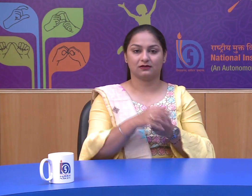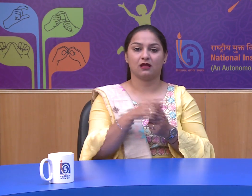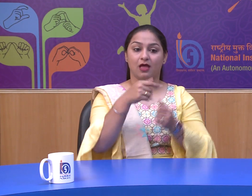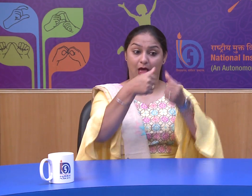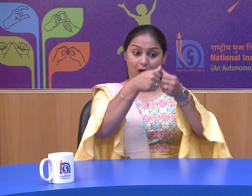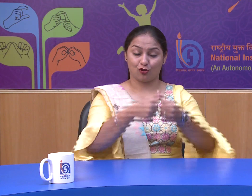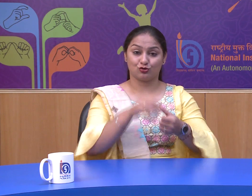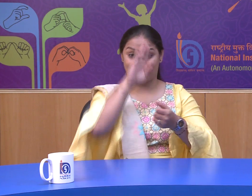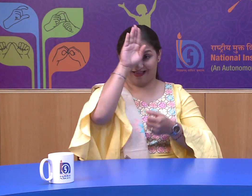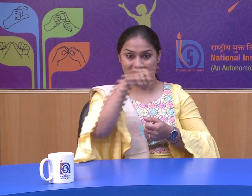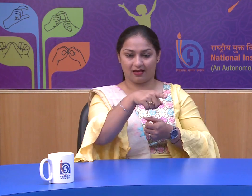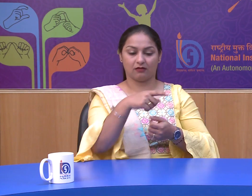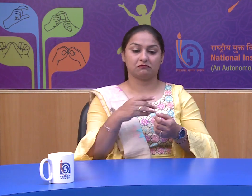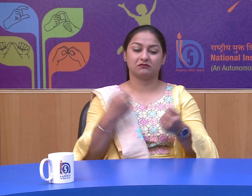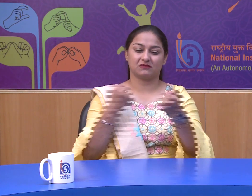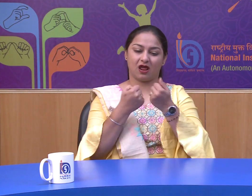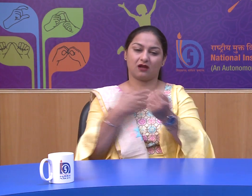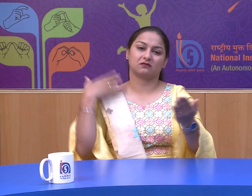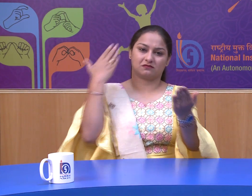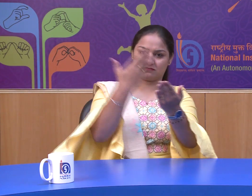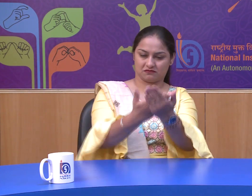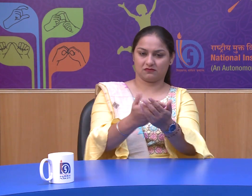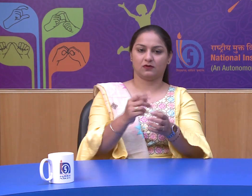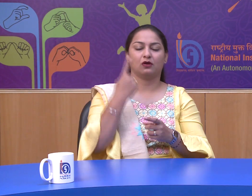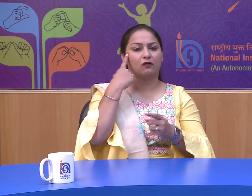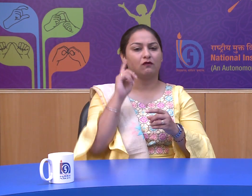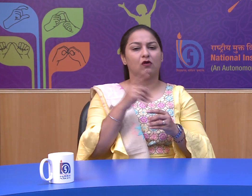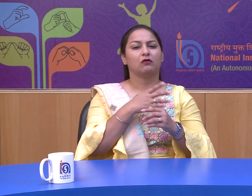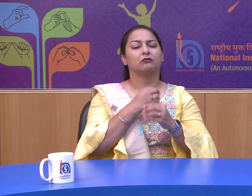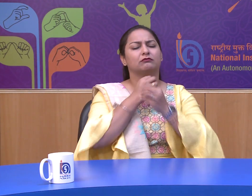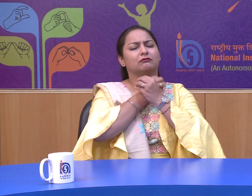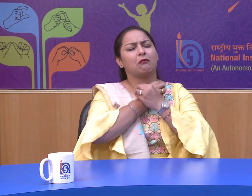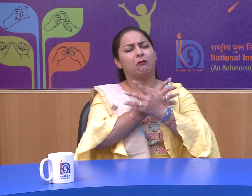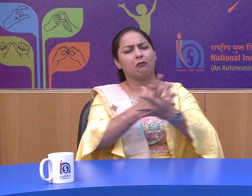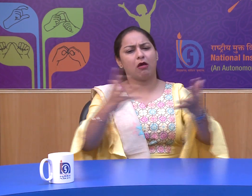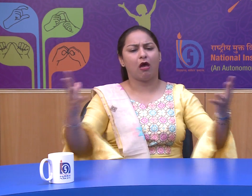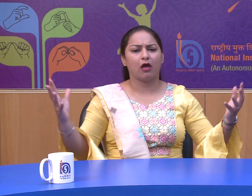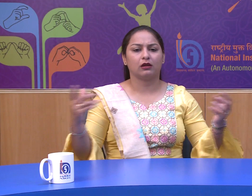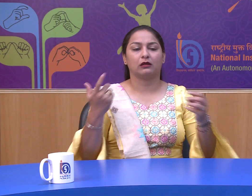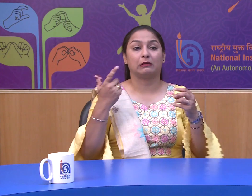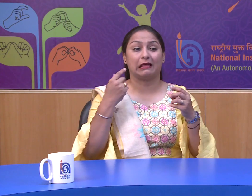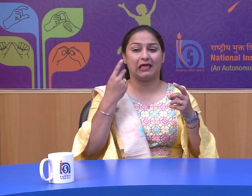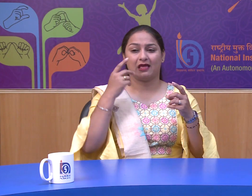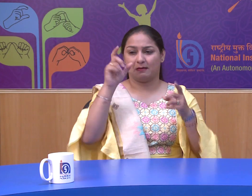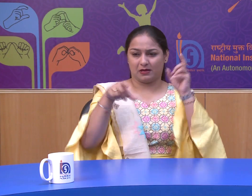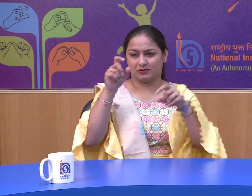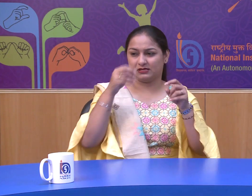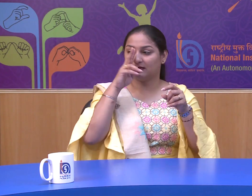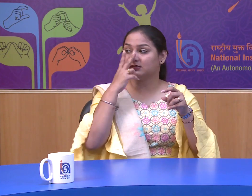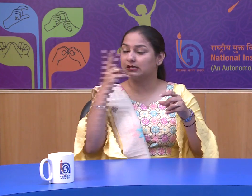Ashoka encountered with pain of destruction and loss